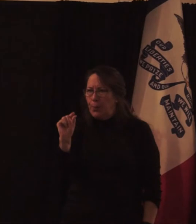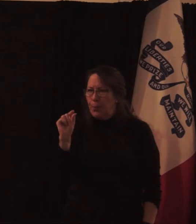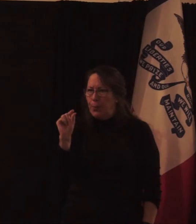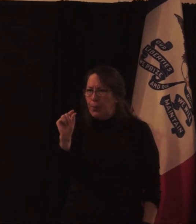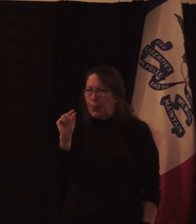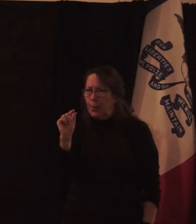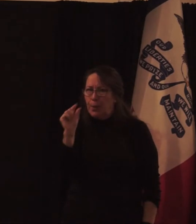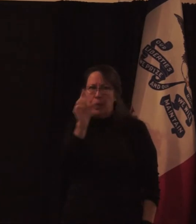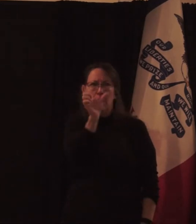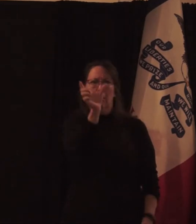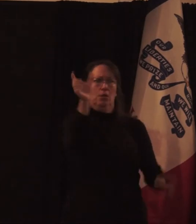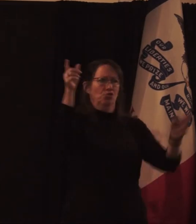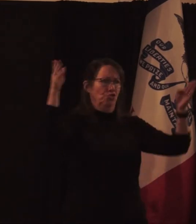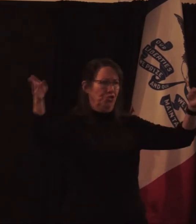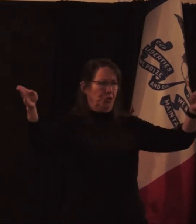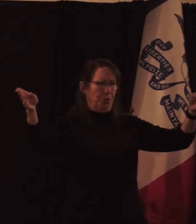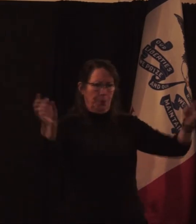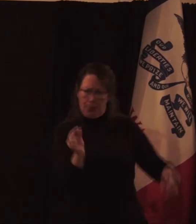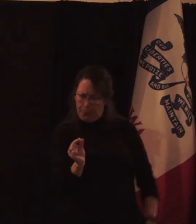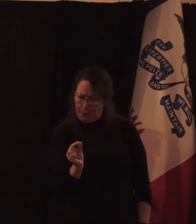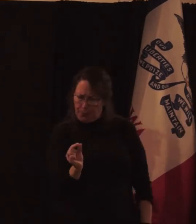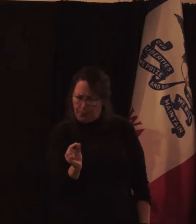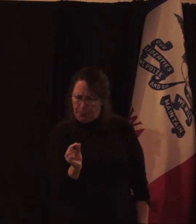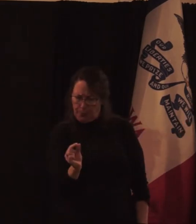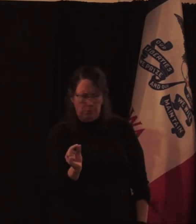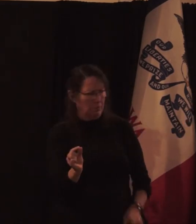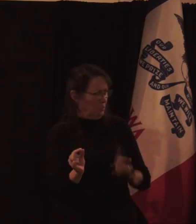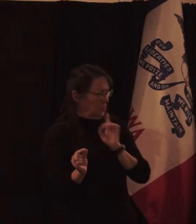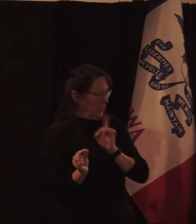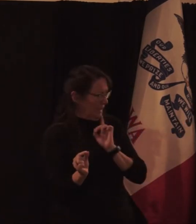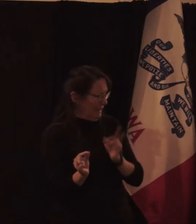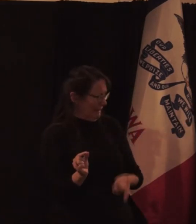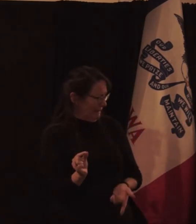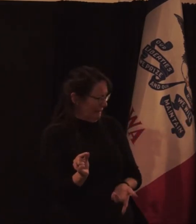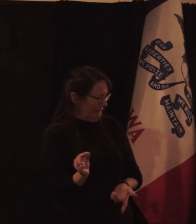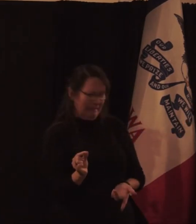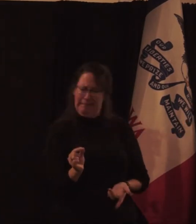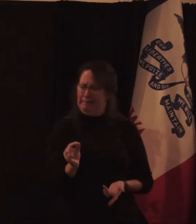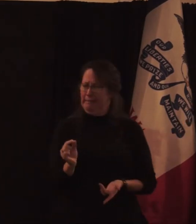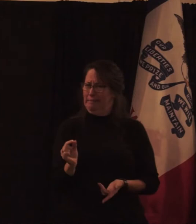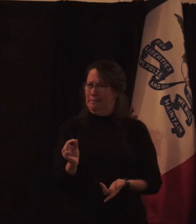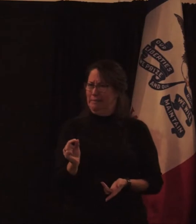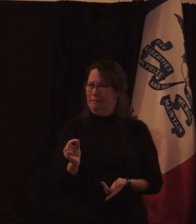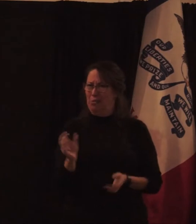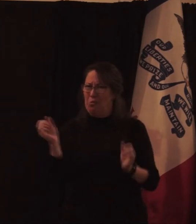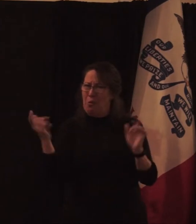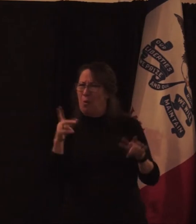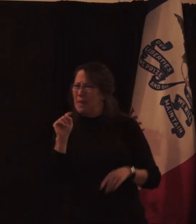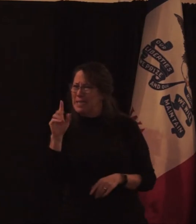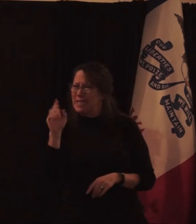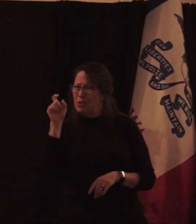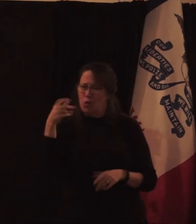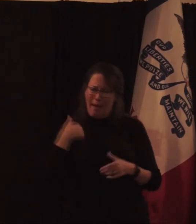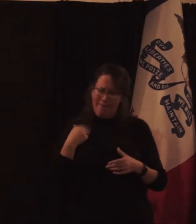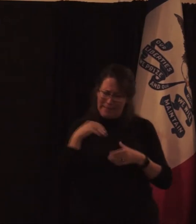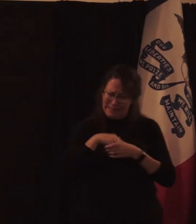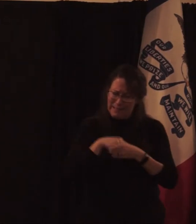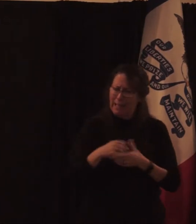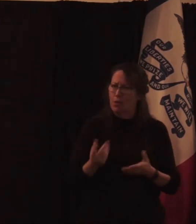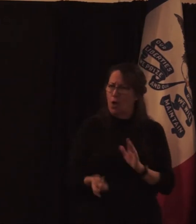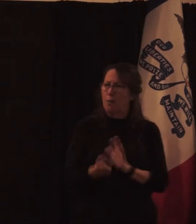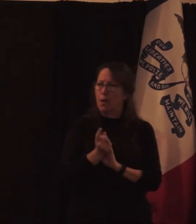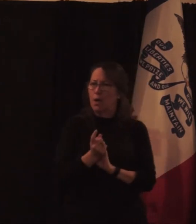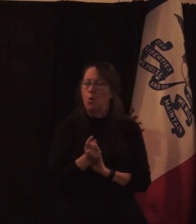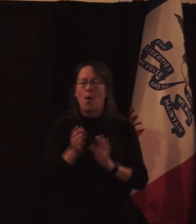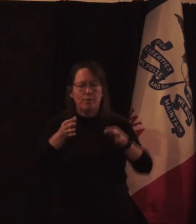thumbnail. Well, I said, really? Yeah. Yeah. Well, they said, you know, all the TVs ought to have something like that. I said, well, we'll